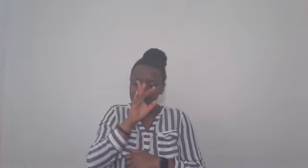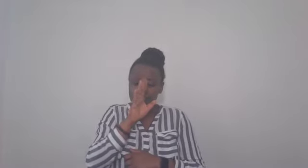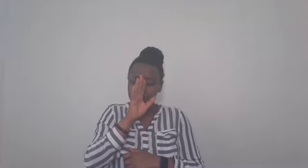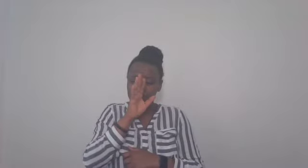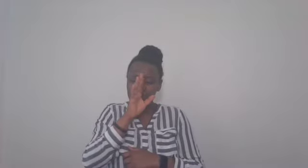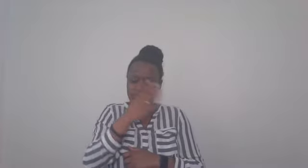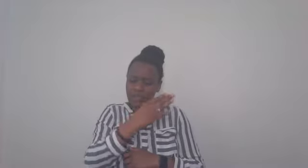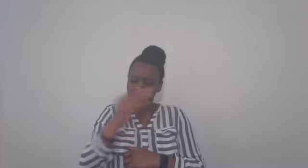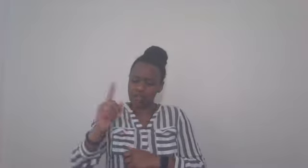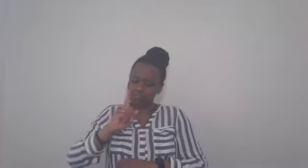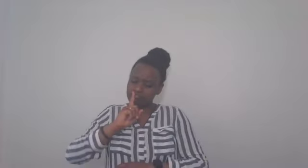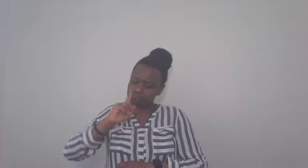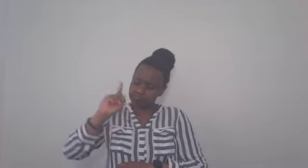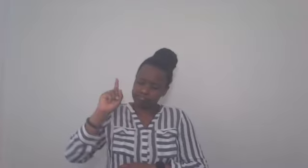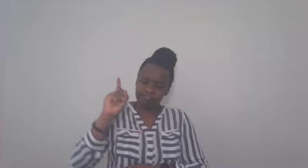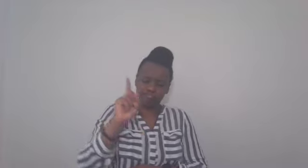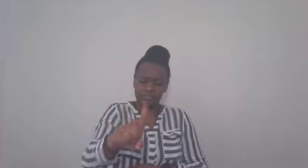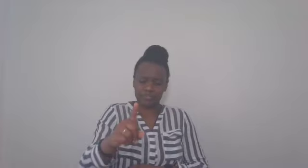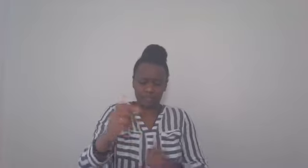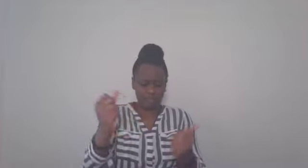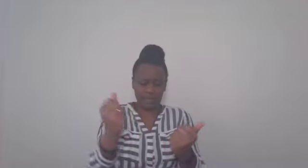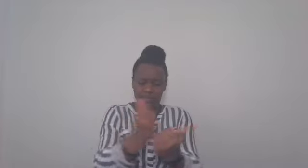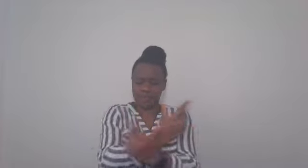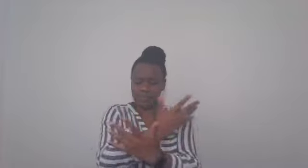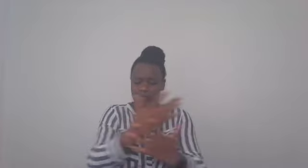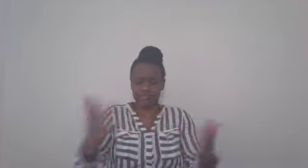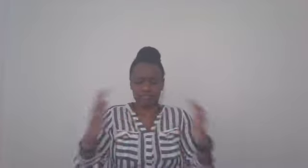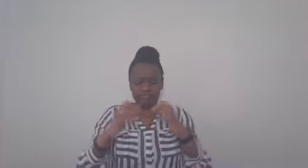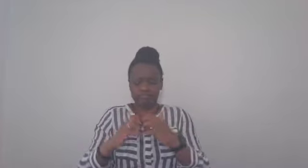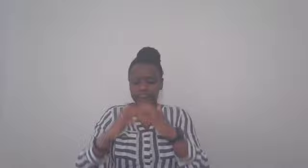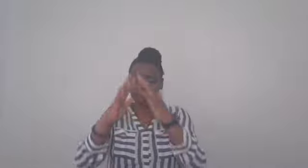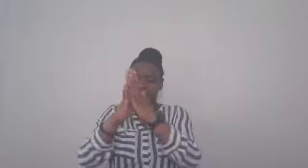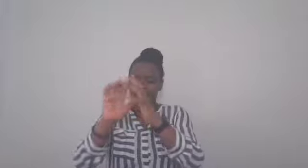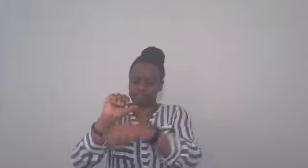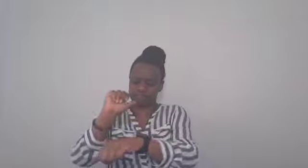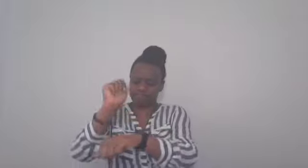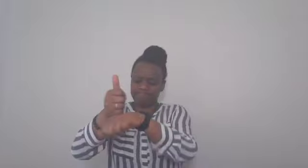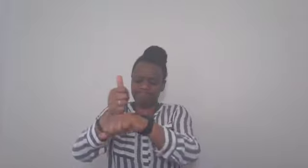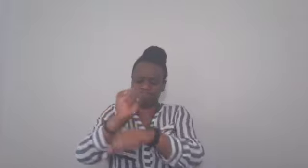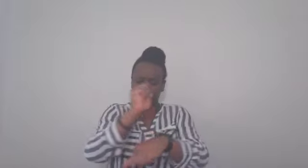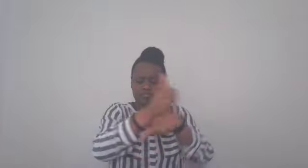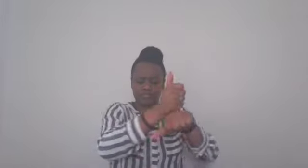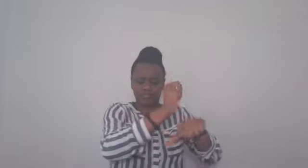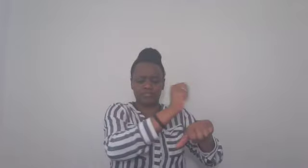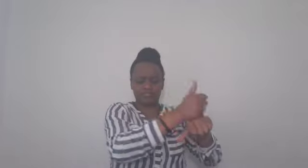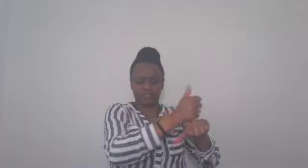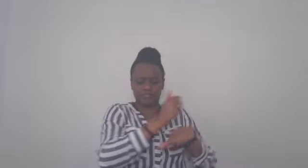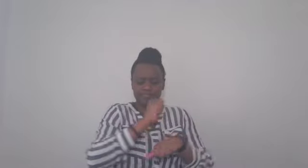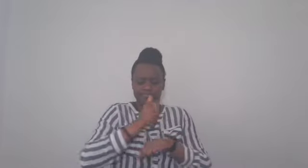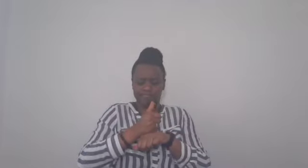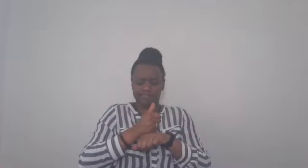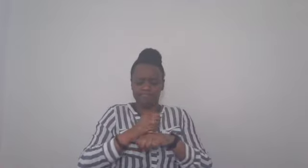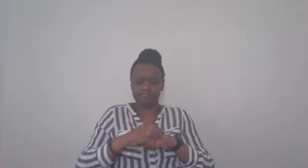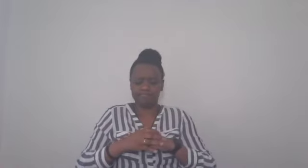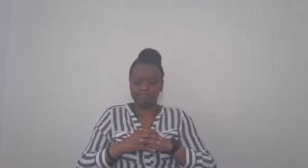For he spoke, and it was made. He commanded, and it stood